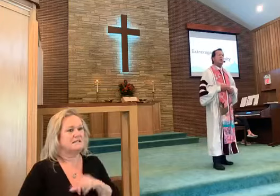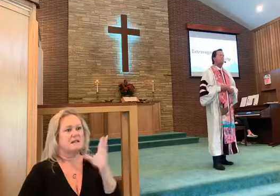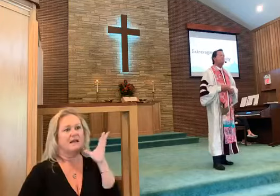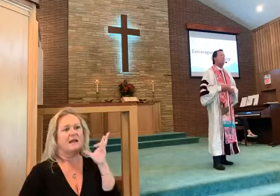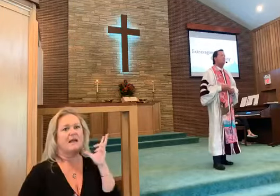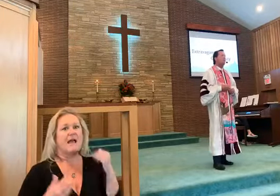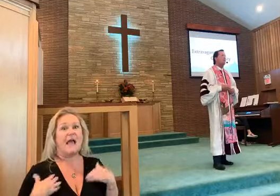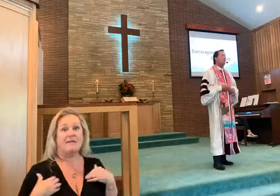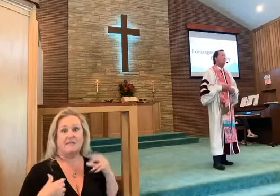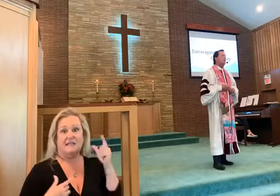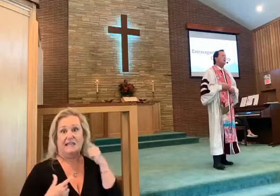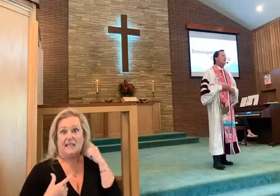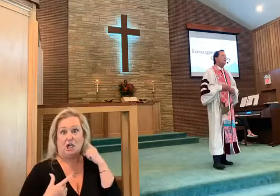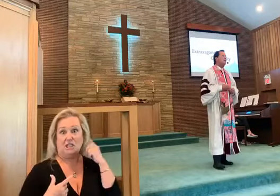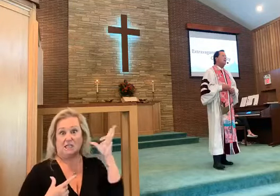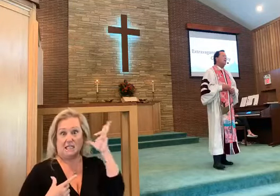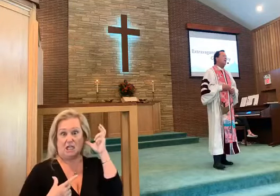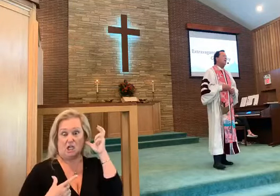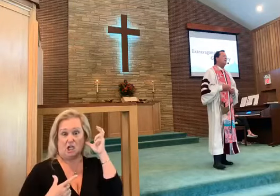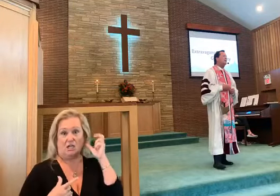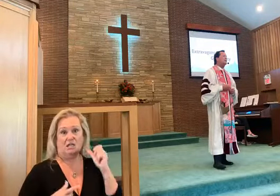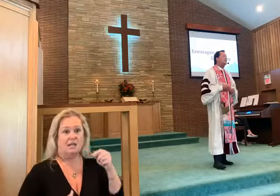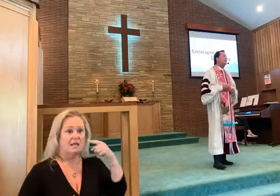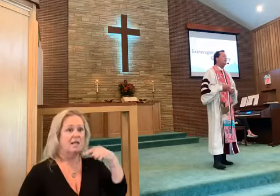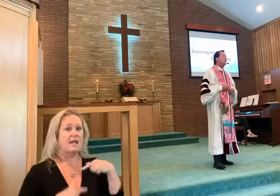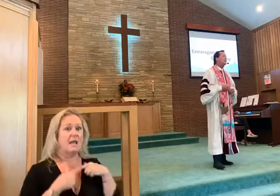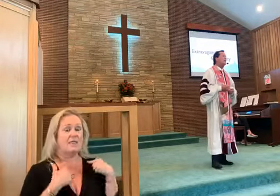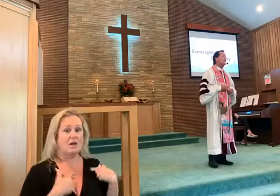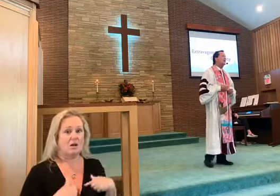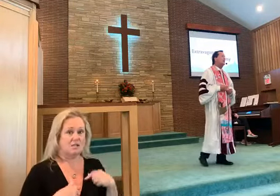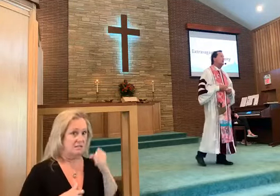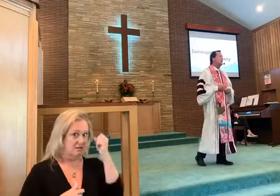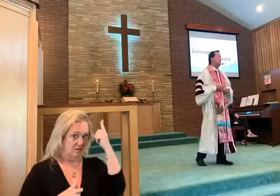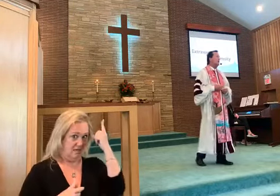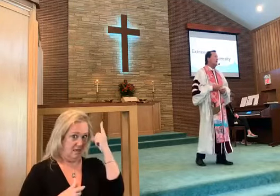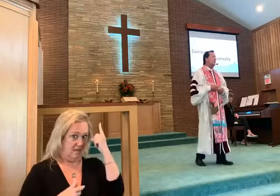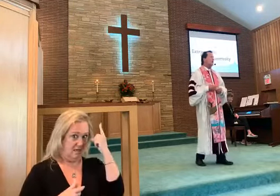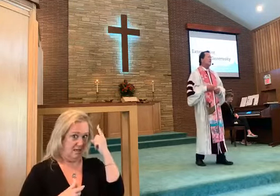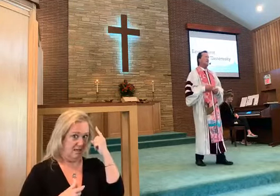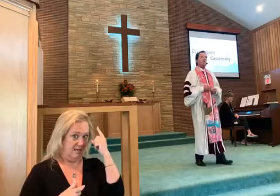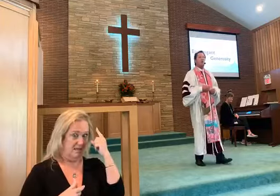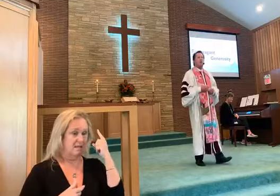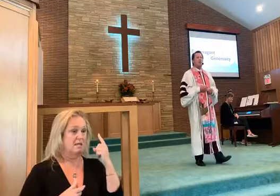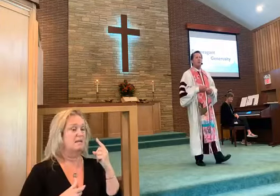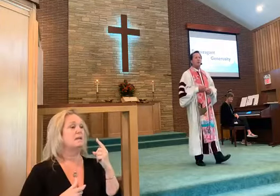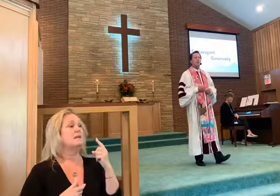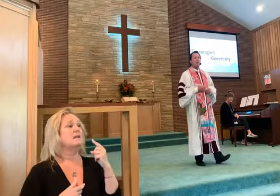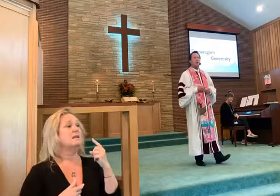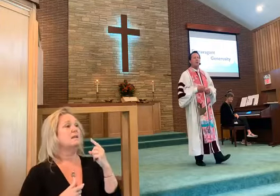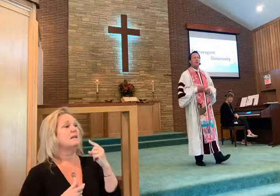hear. And I believe the hearts to understand the